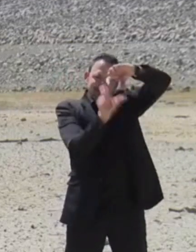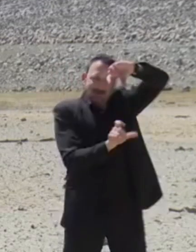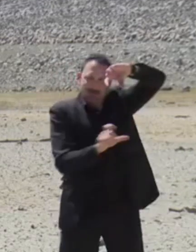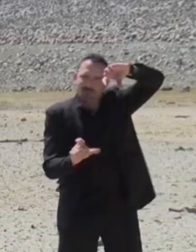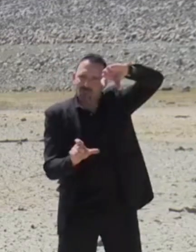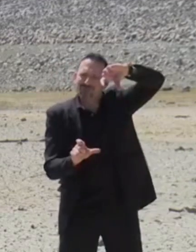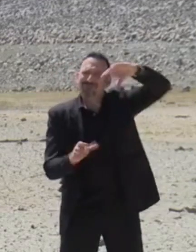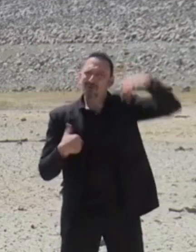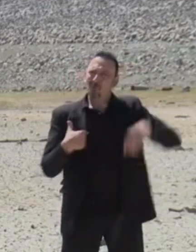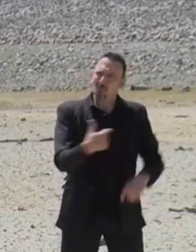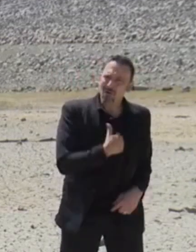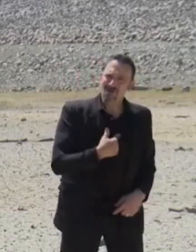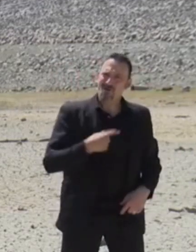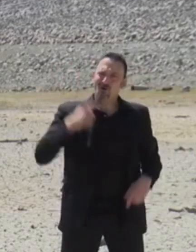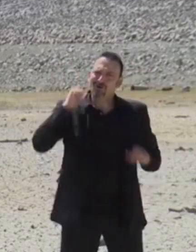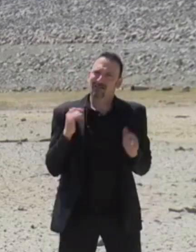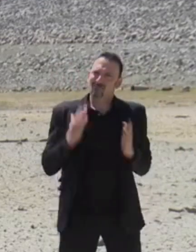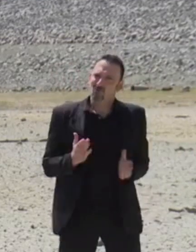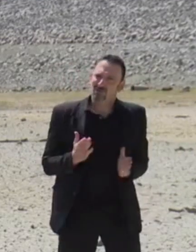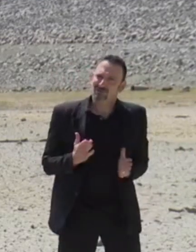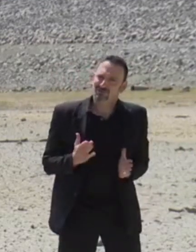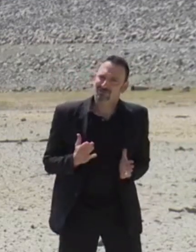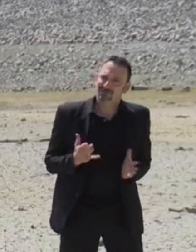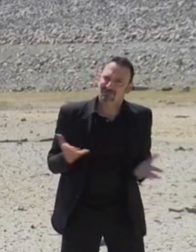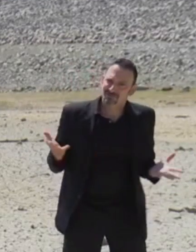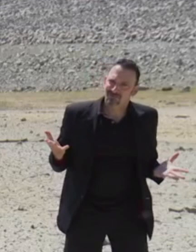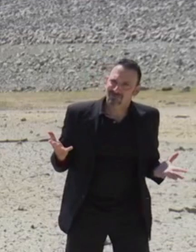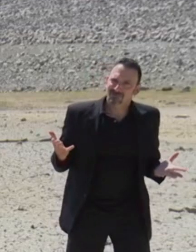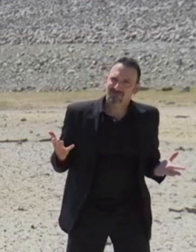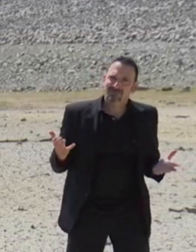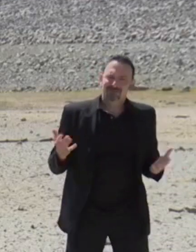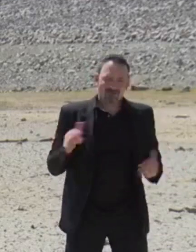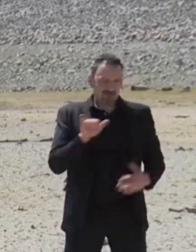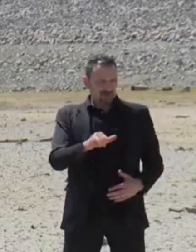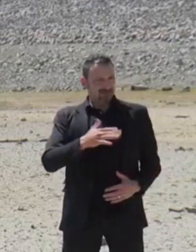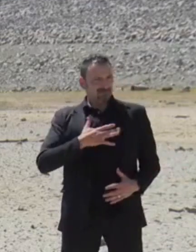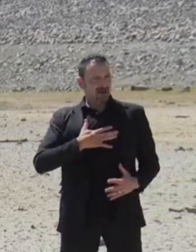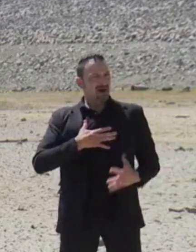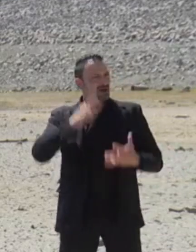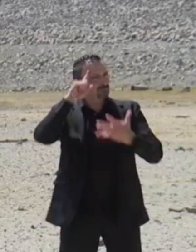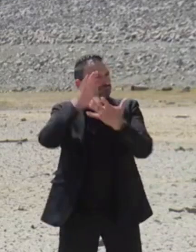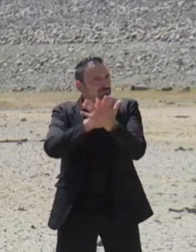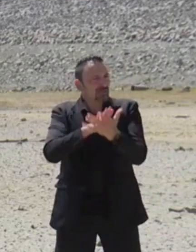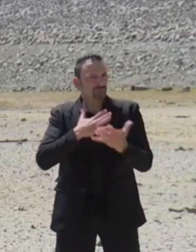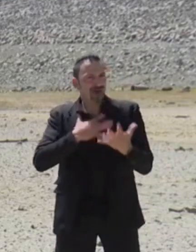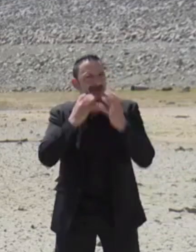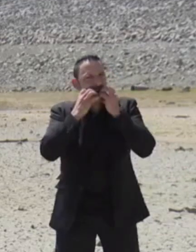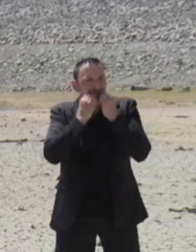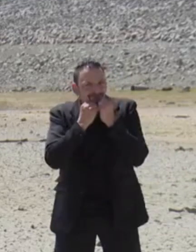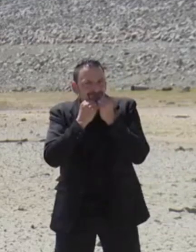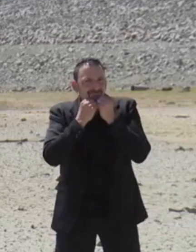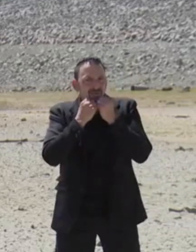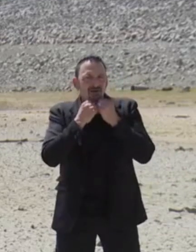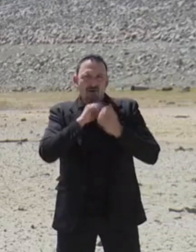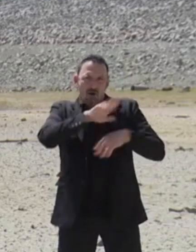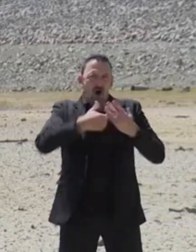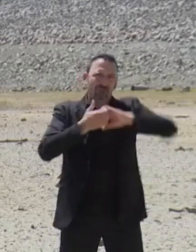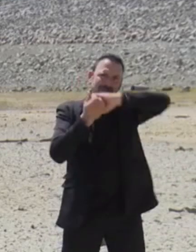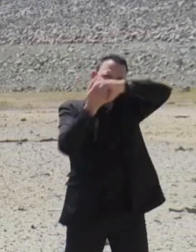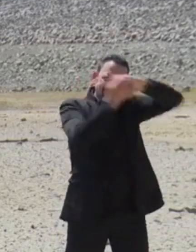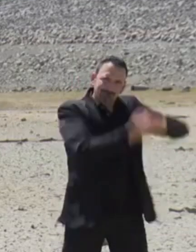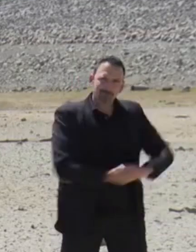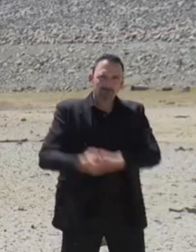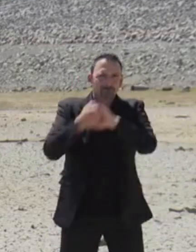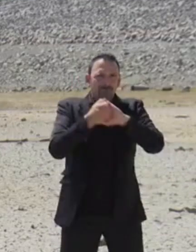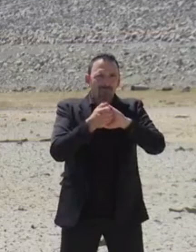are Californians. And we won't play into that frame. I, at least, as long as I'm here, won't play into that frame. To me, those are the old